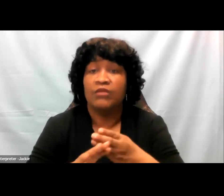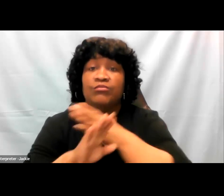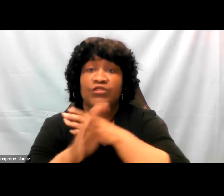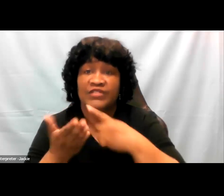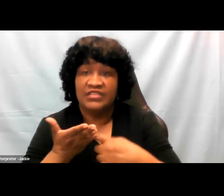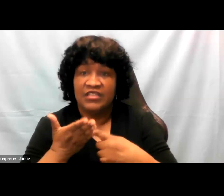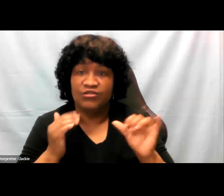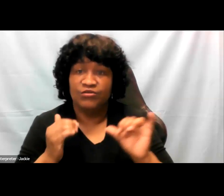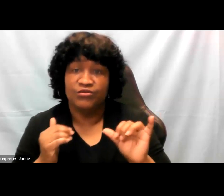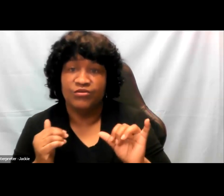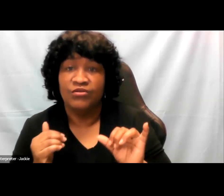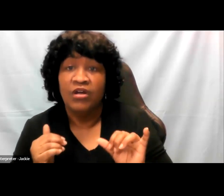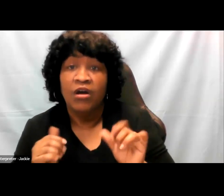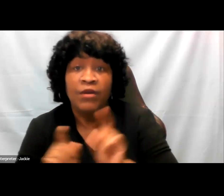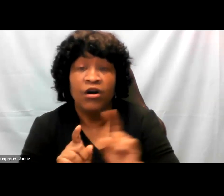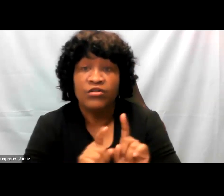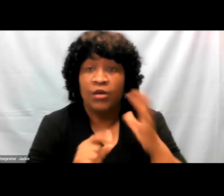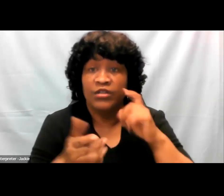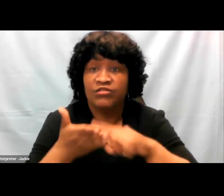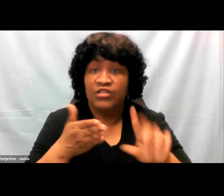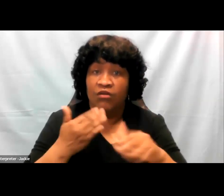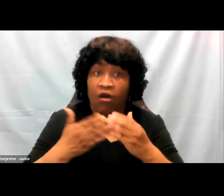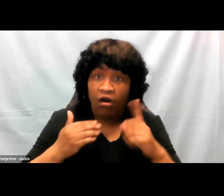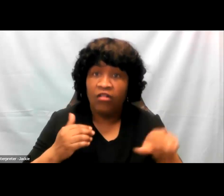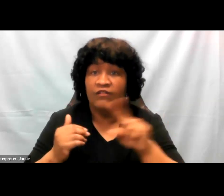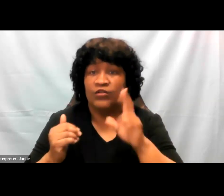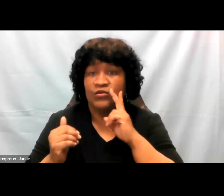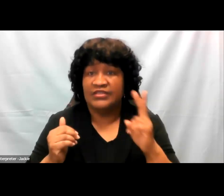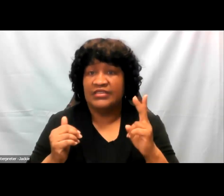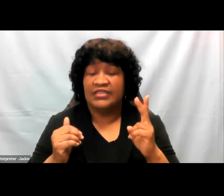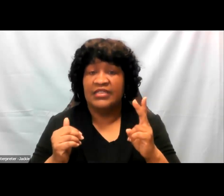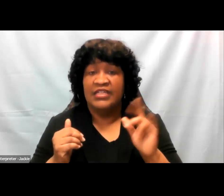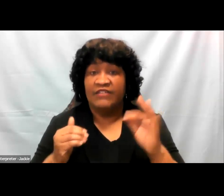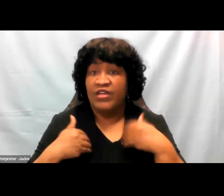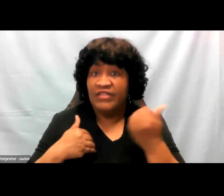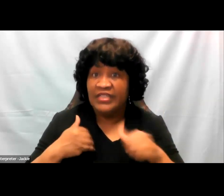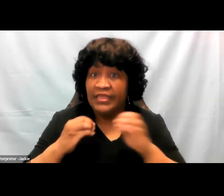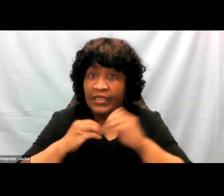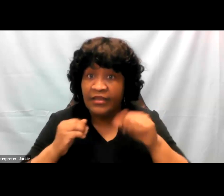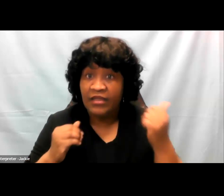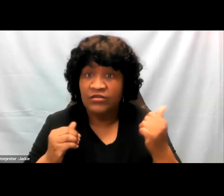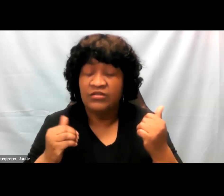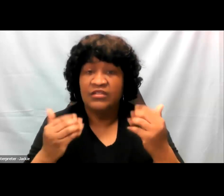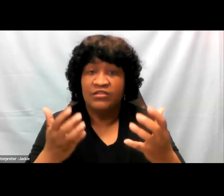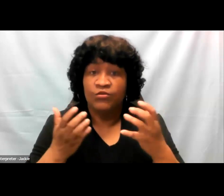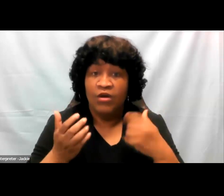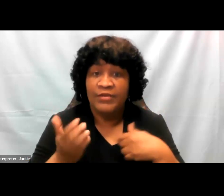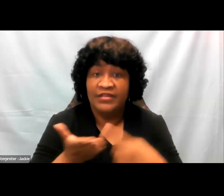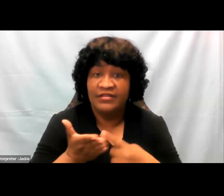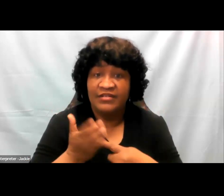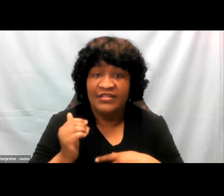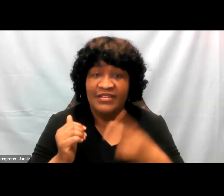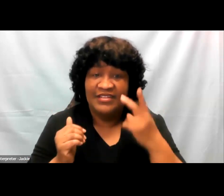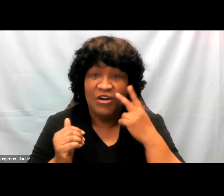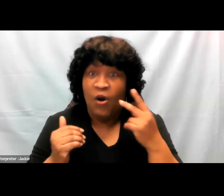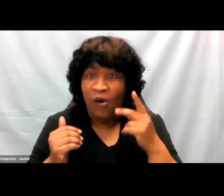discussion. But I also want to check in with all of you to see if you have anything else I'm seeing a desire for